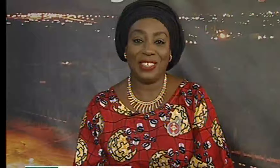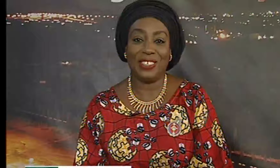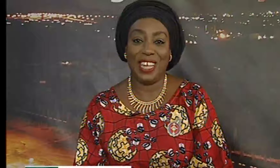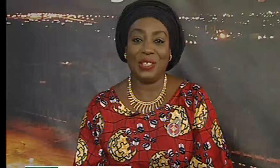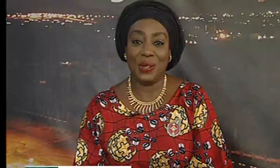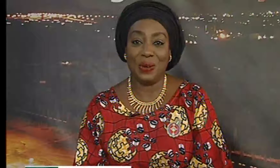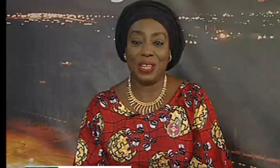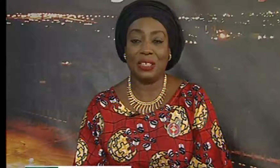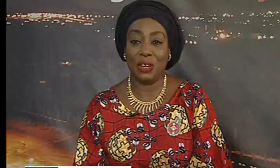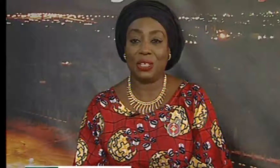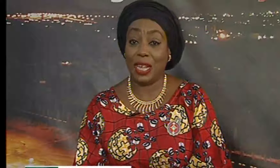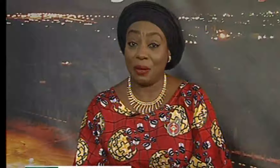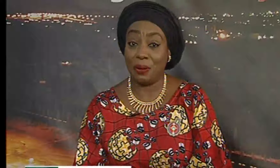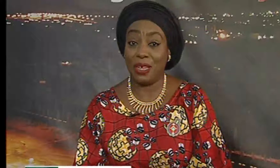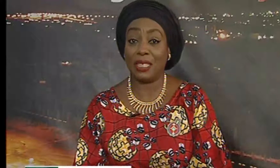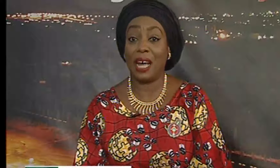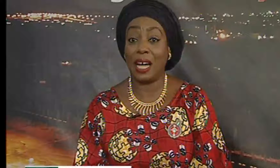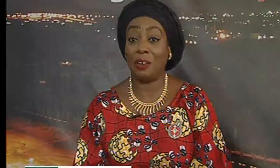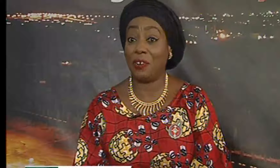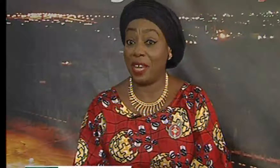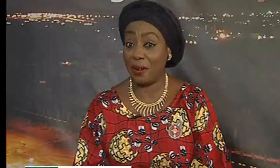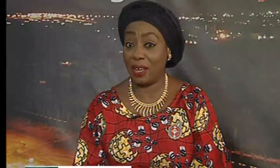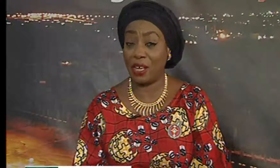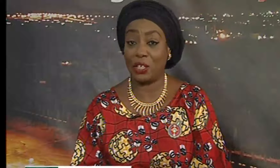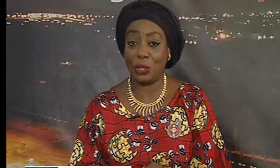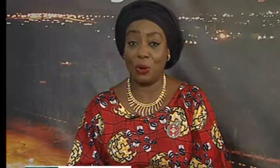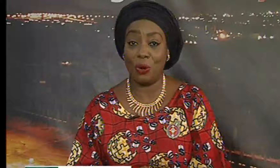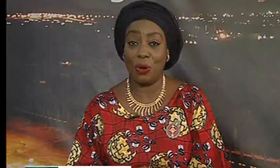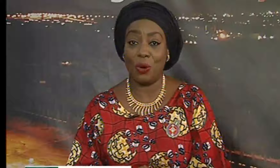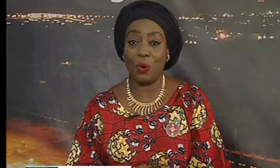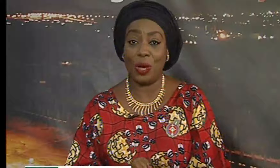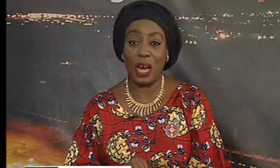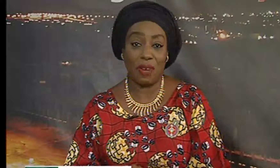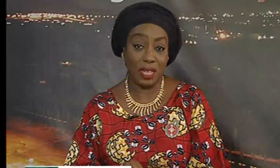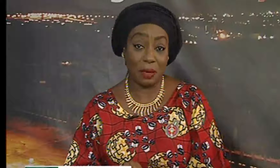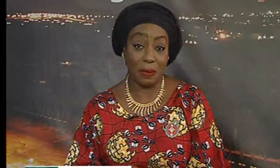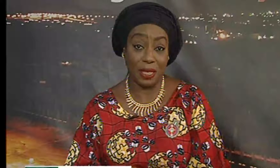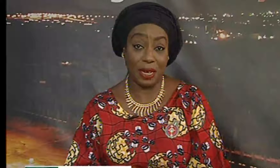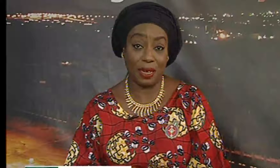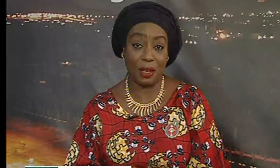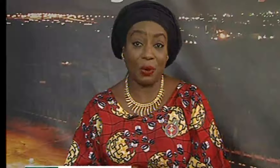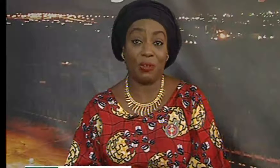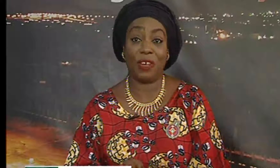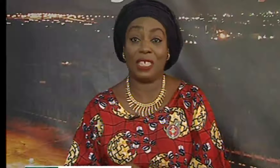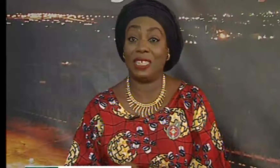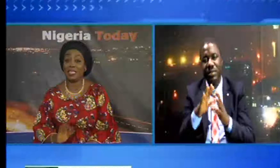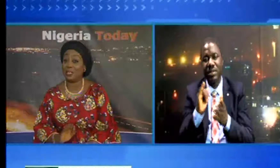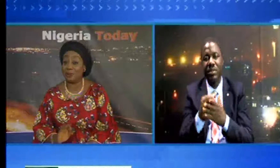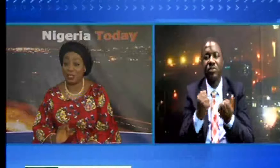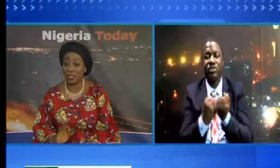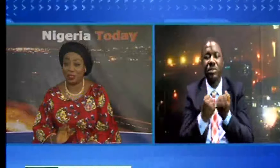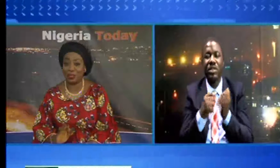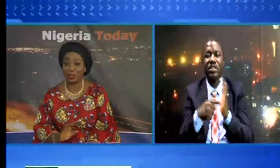And just to let you know that Dr. Lalu is hard of hearing, so we have an interpreter who will facilitate